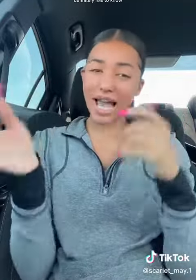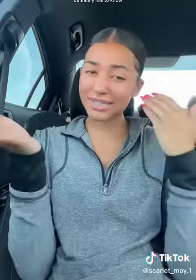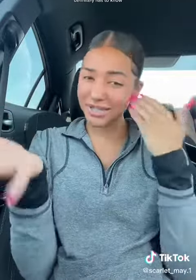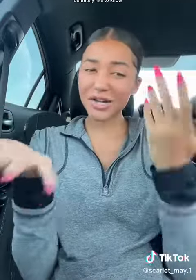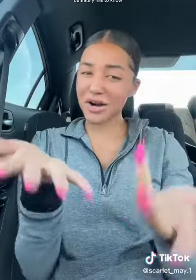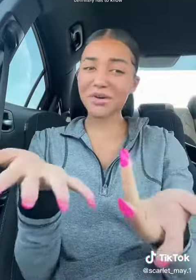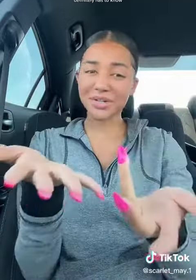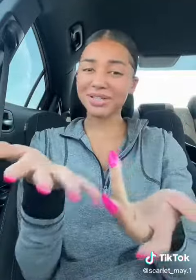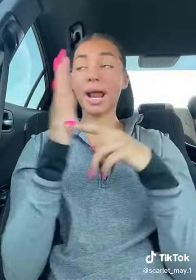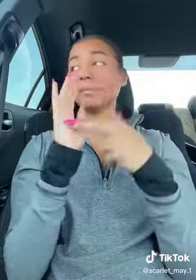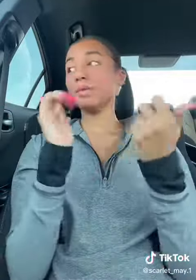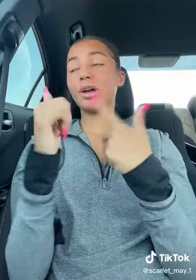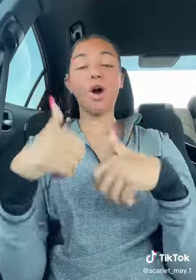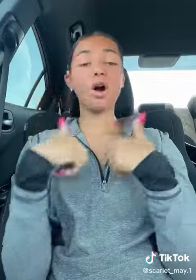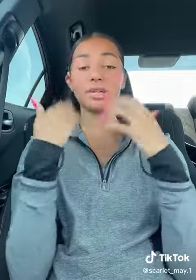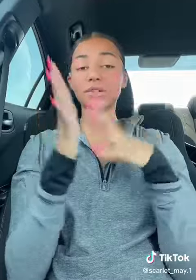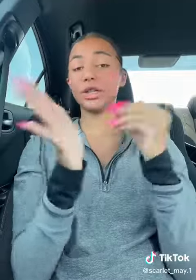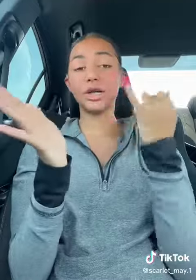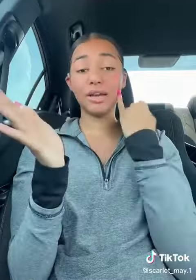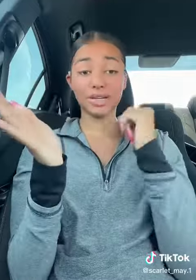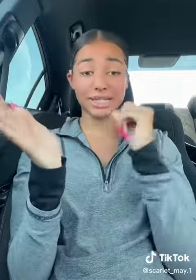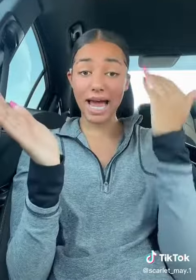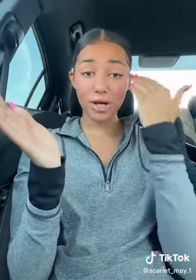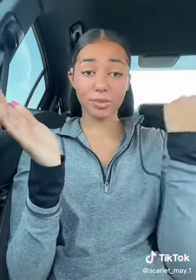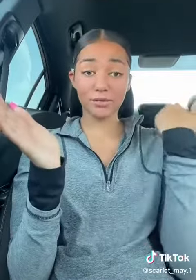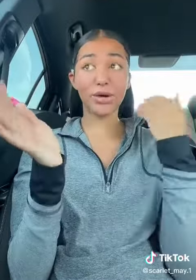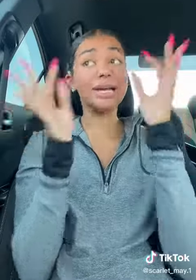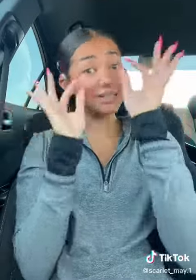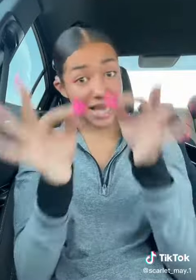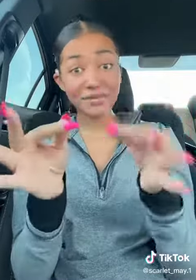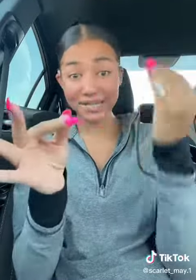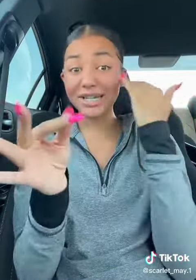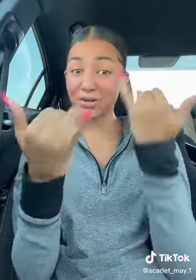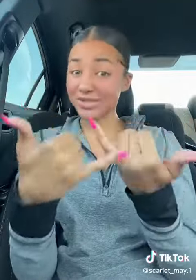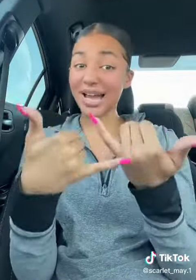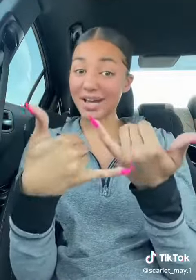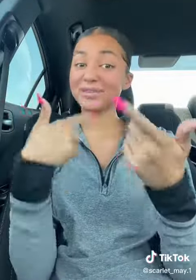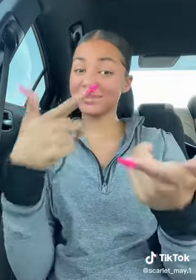has to know. But I mean, we all live and learn. If he did not know before, he definitely knows now.